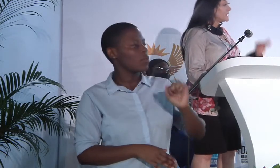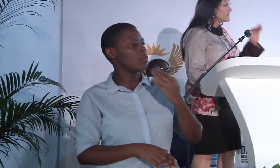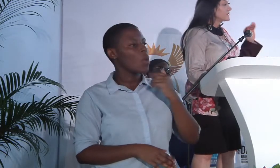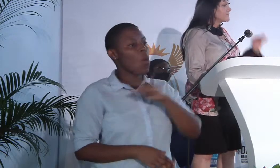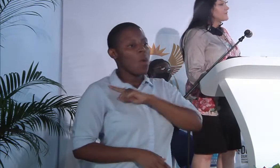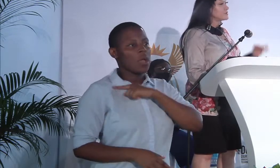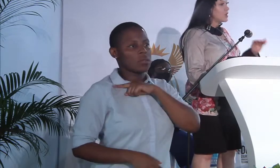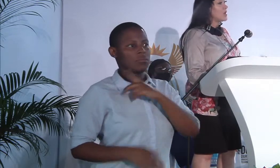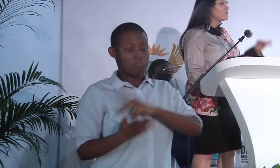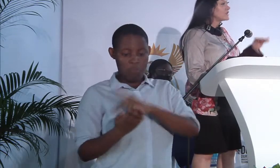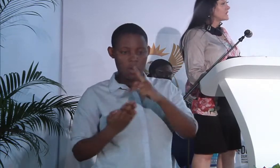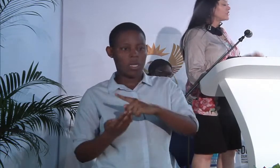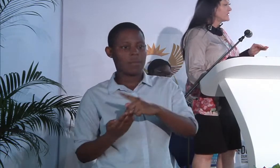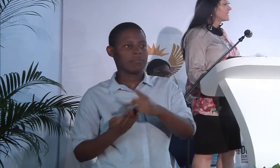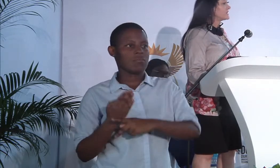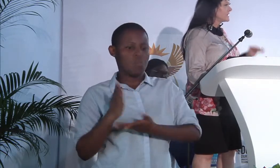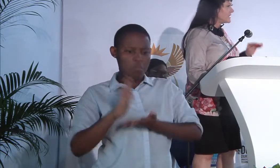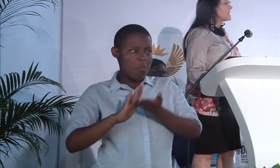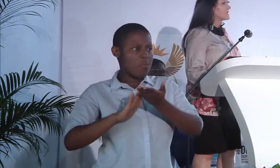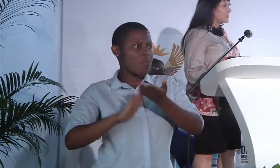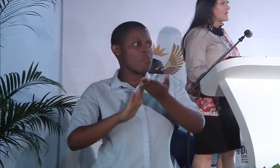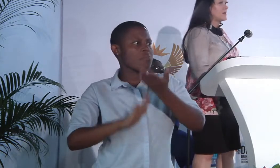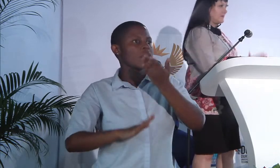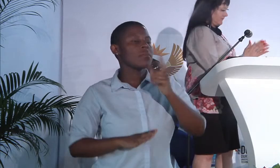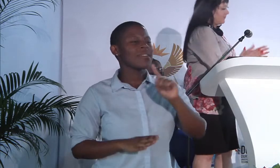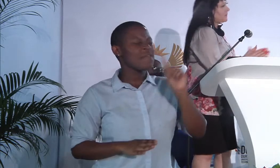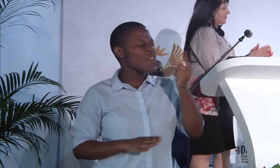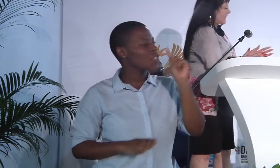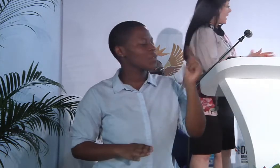This is the first harm reduction centre in eThekwini.